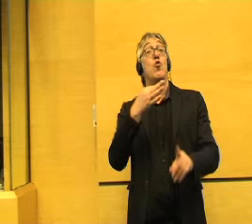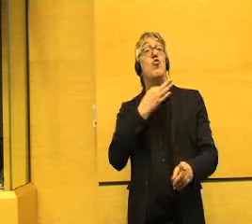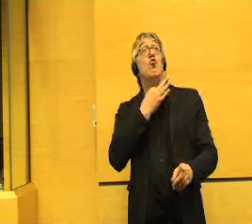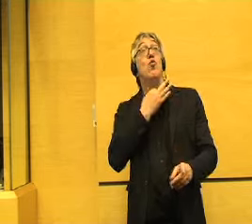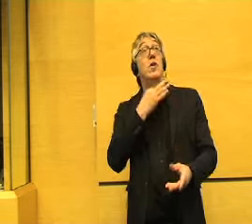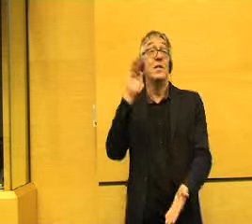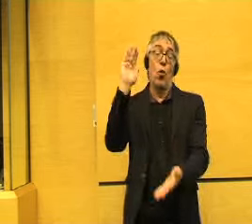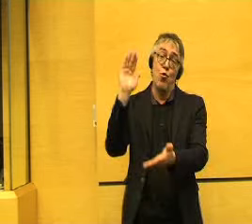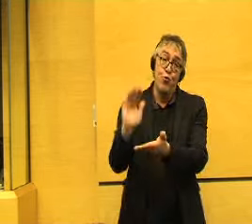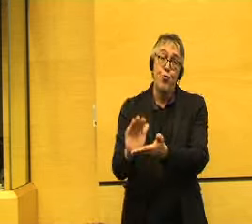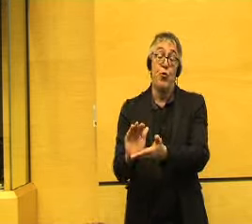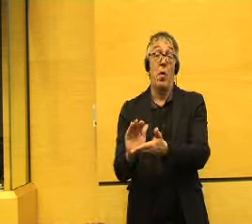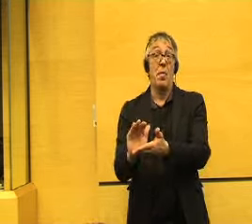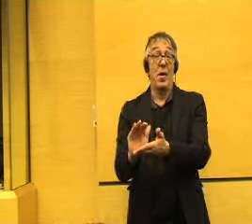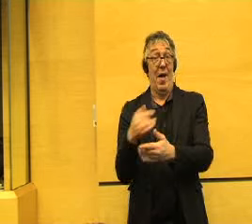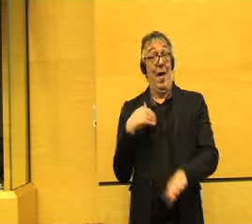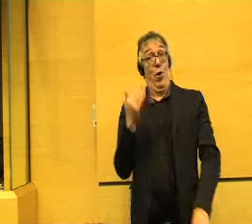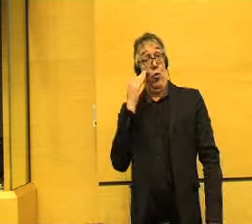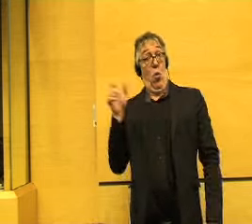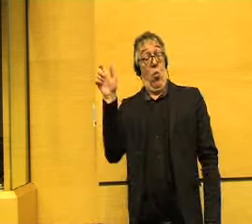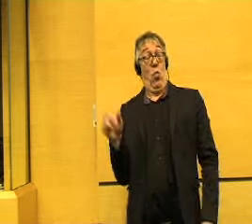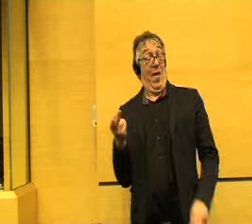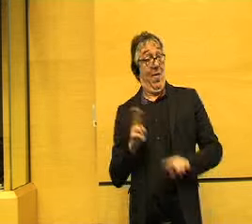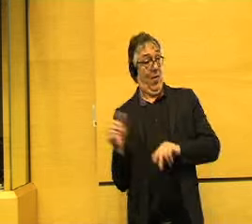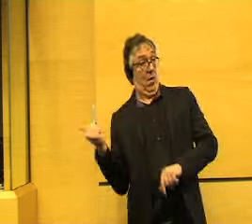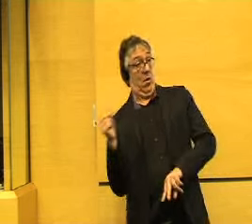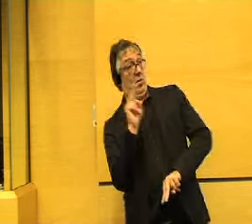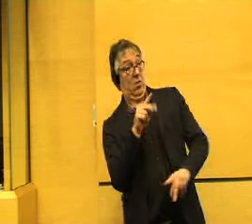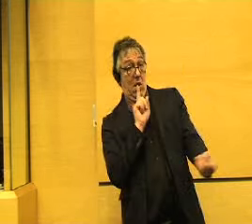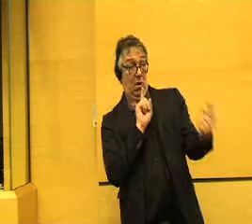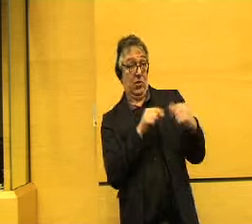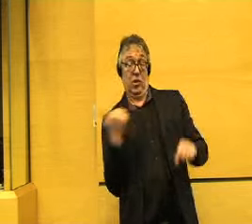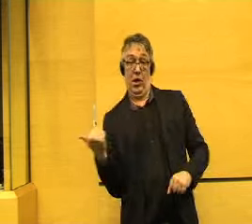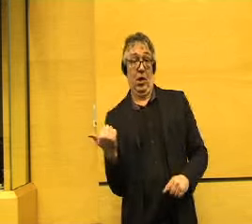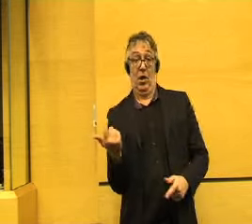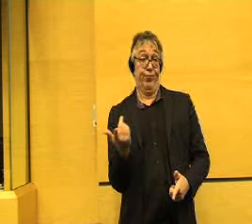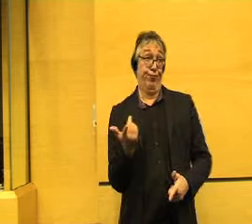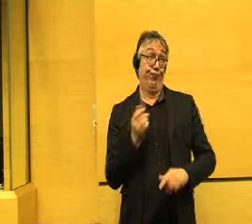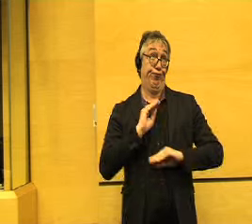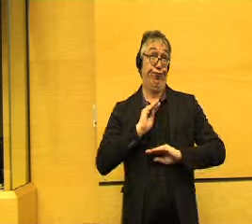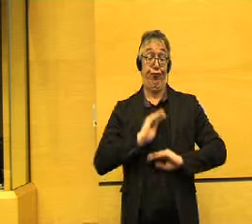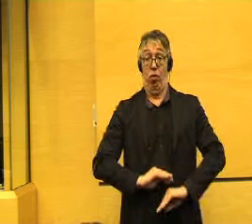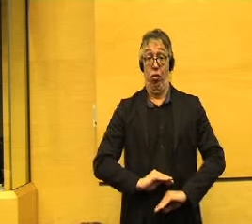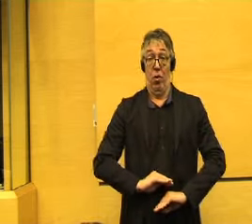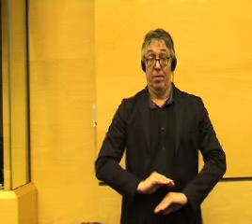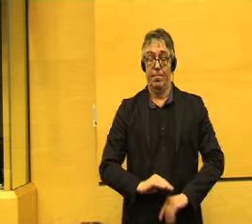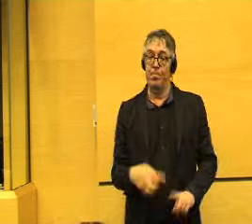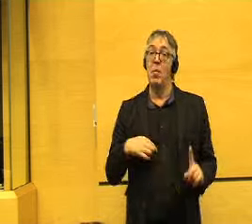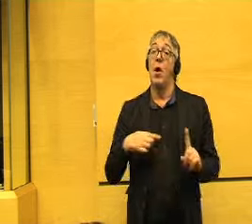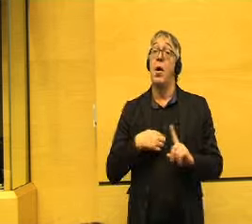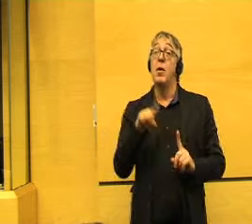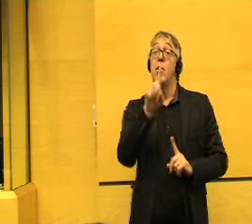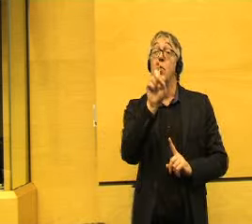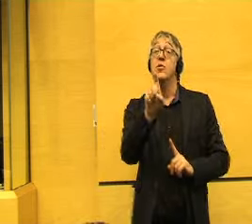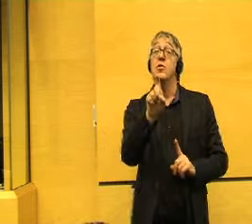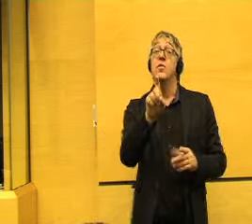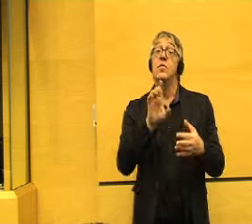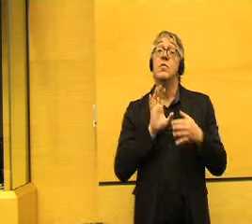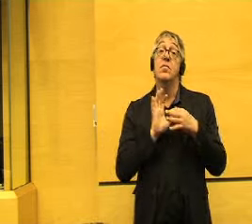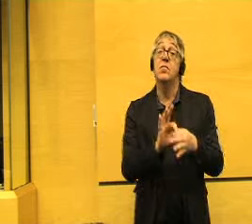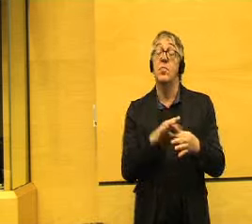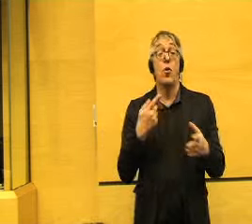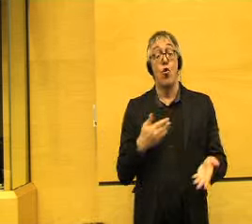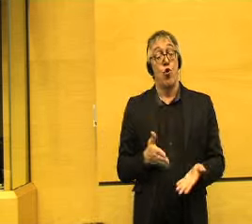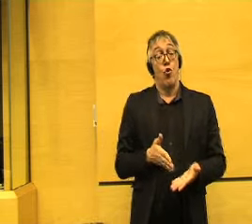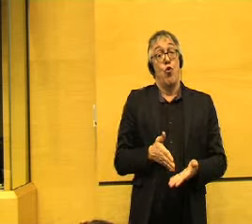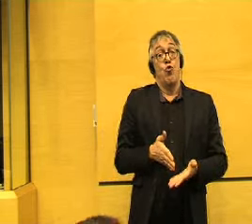to the question. But today's questions, my first is on respect for privacy. We all know that